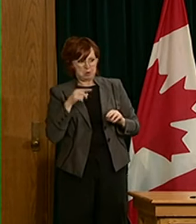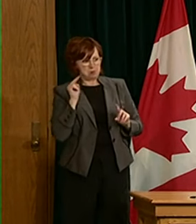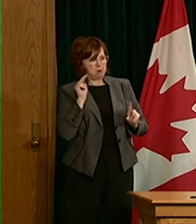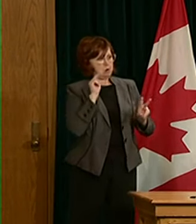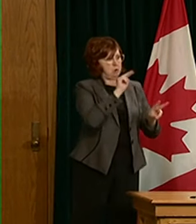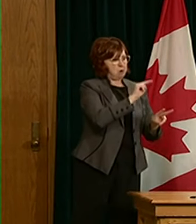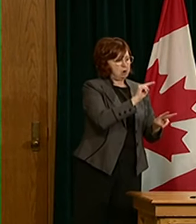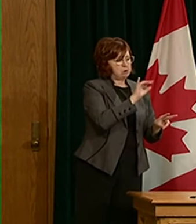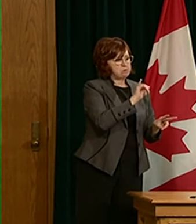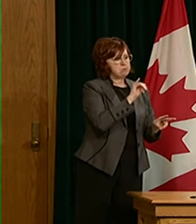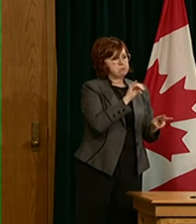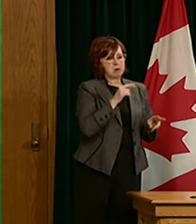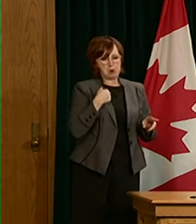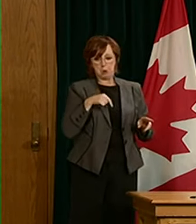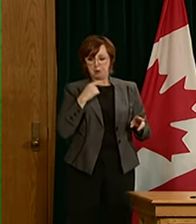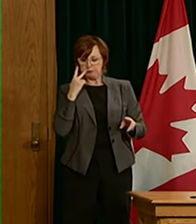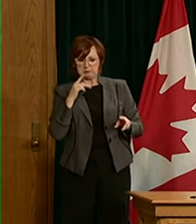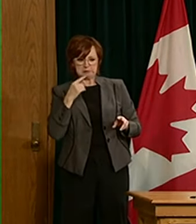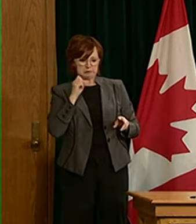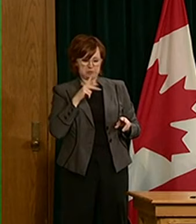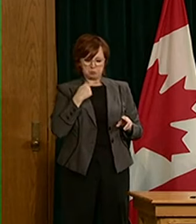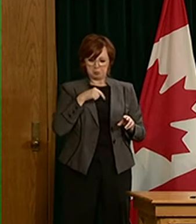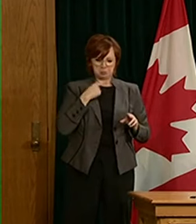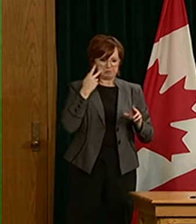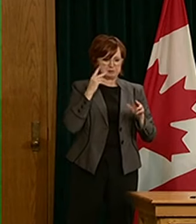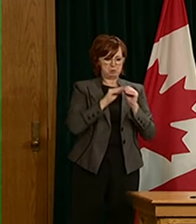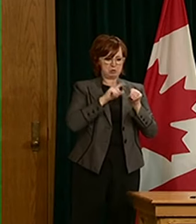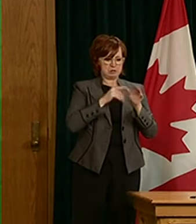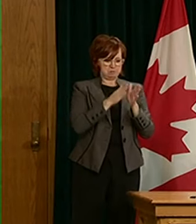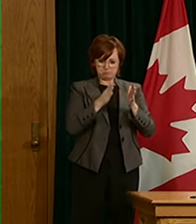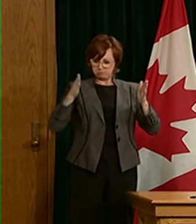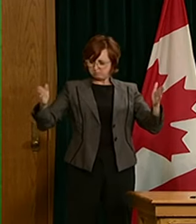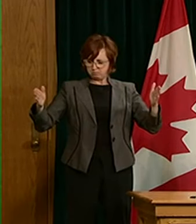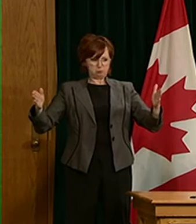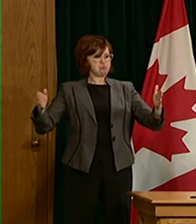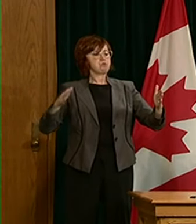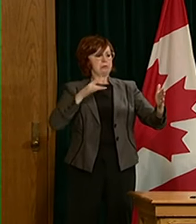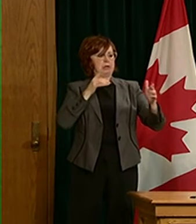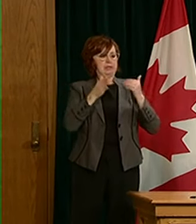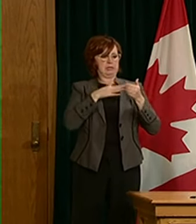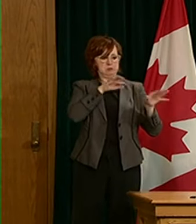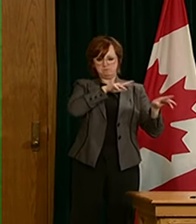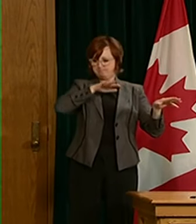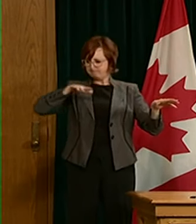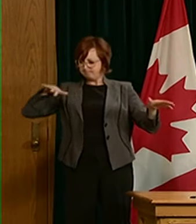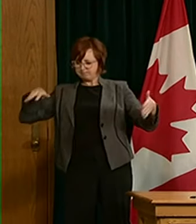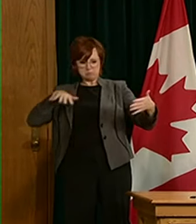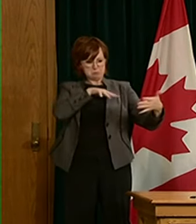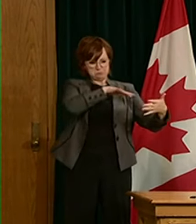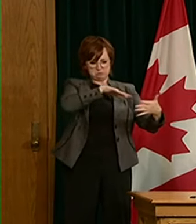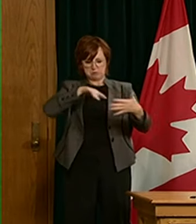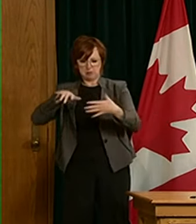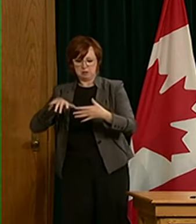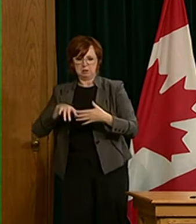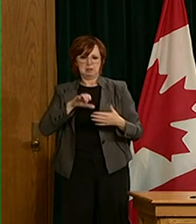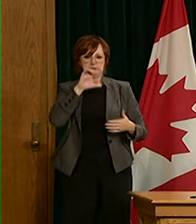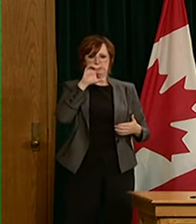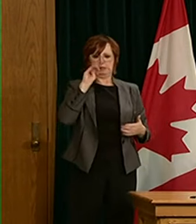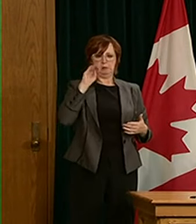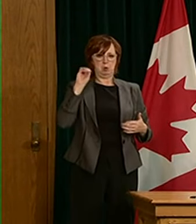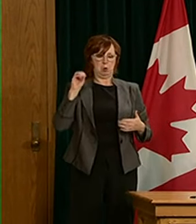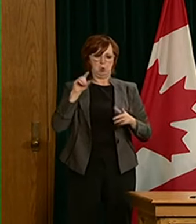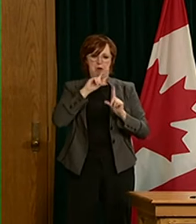input into what that could look like. But those are decisions actually made by the Chief Medical Health Officer. So it would be based